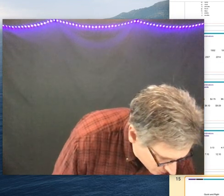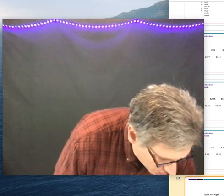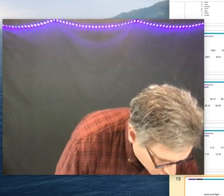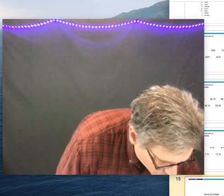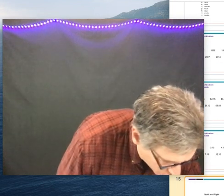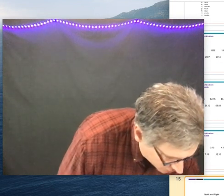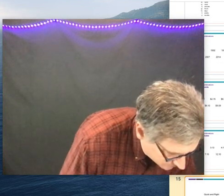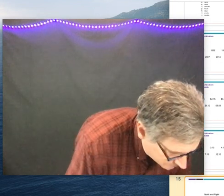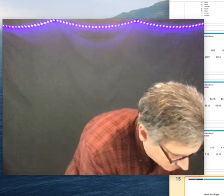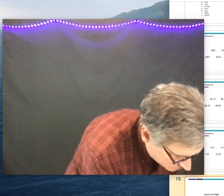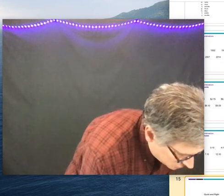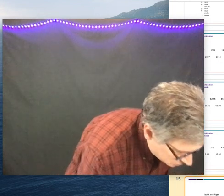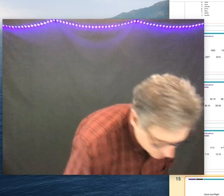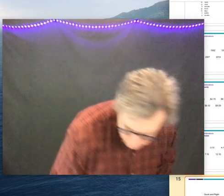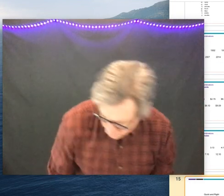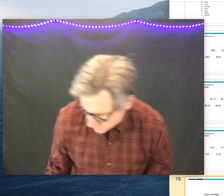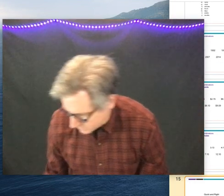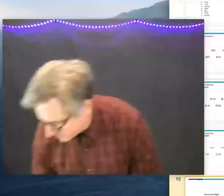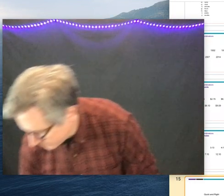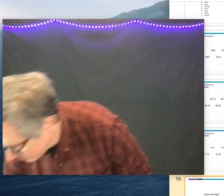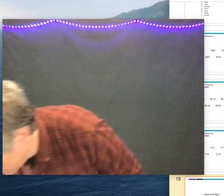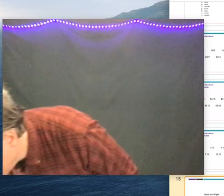For you in the homework,